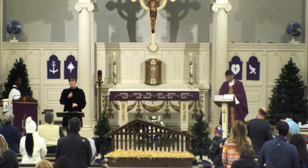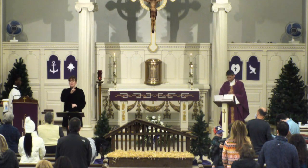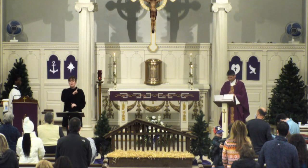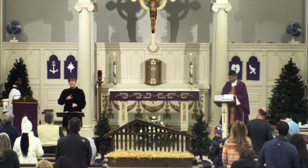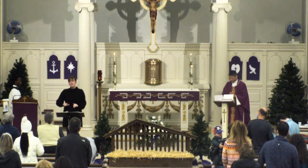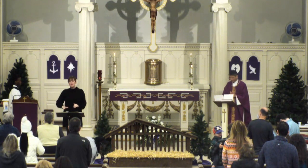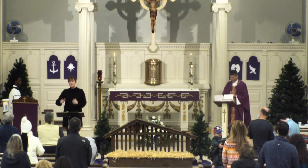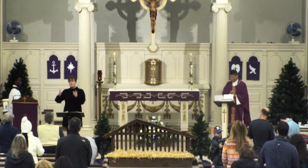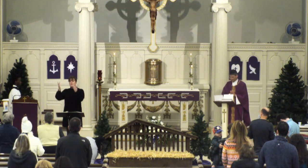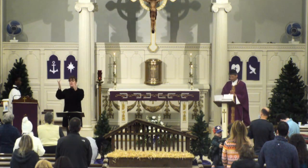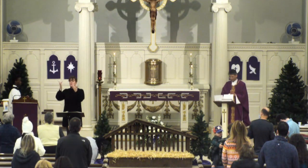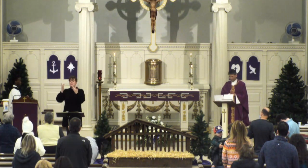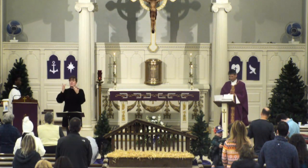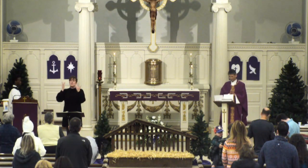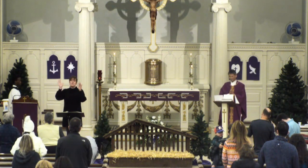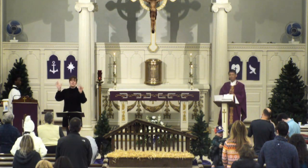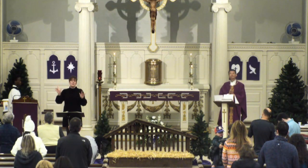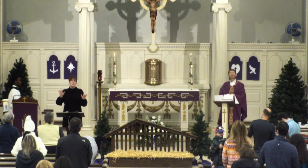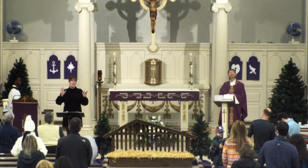Kyrie.